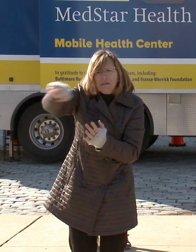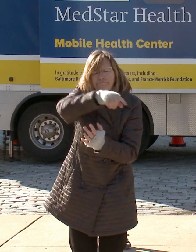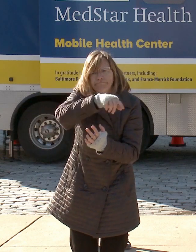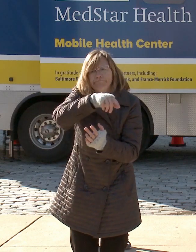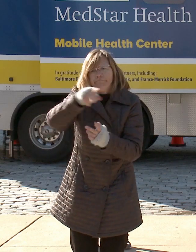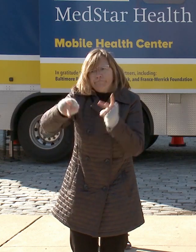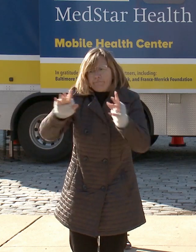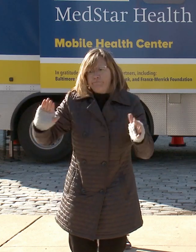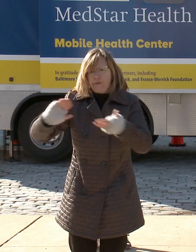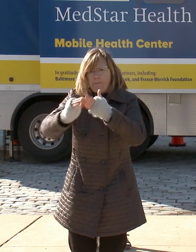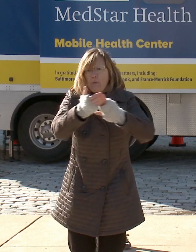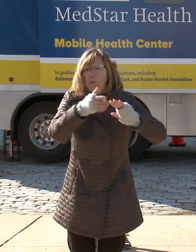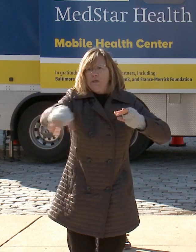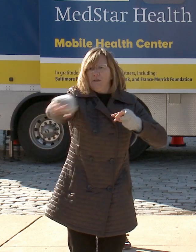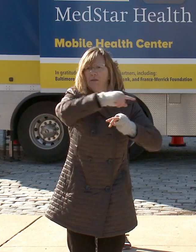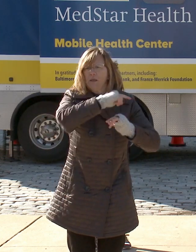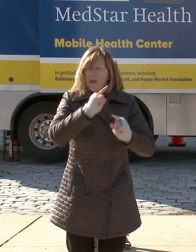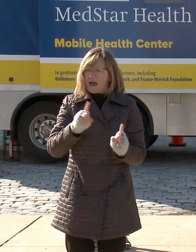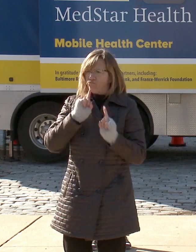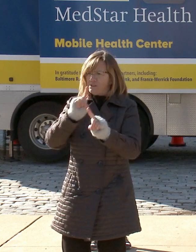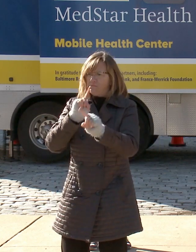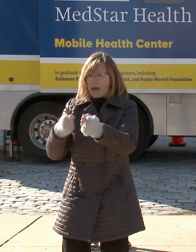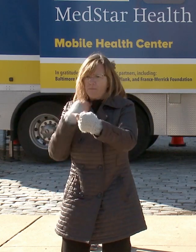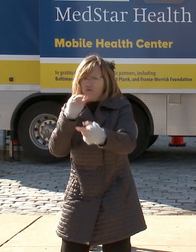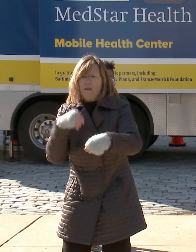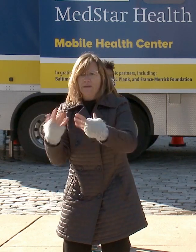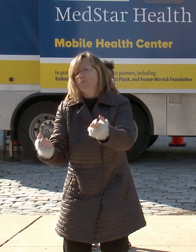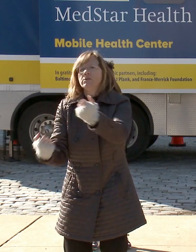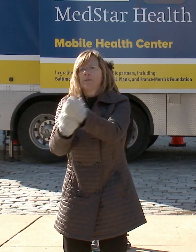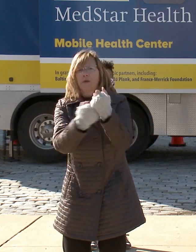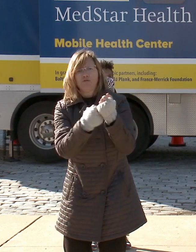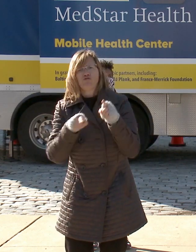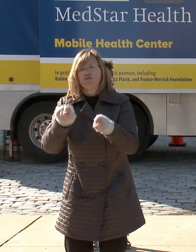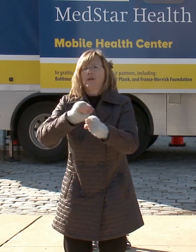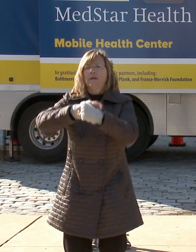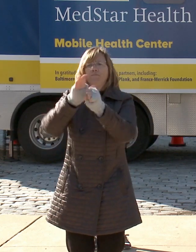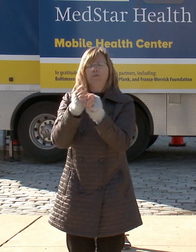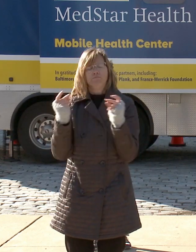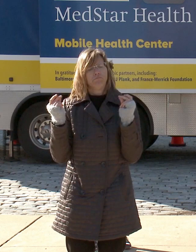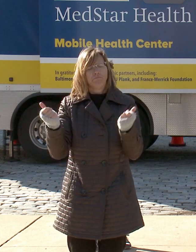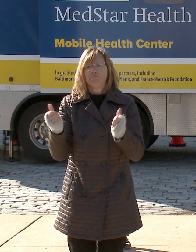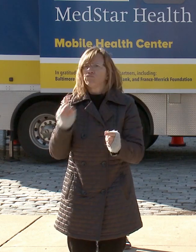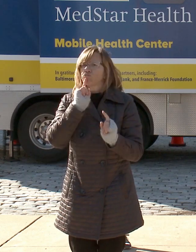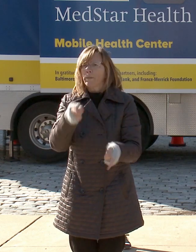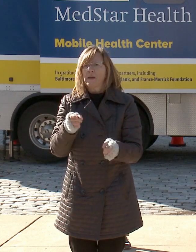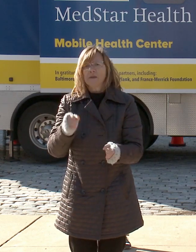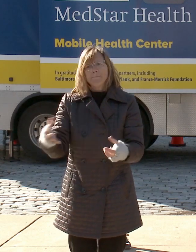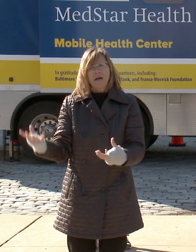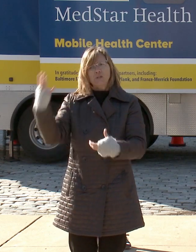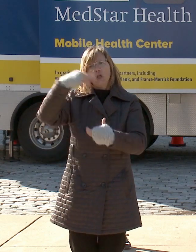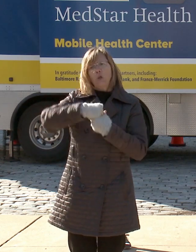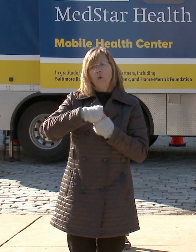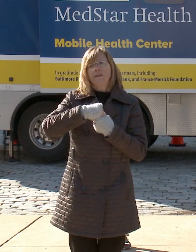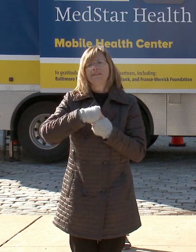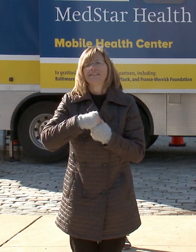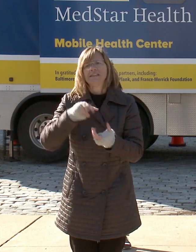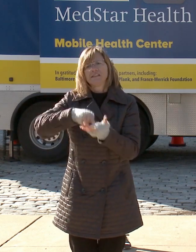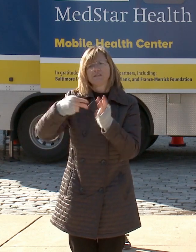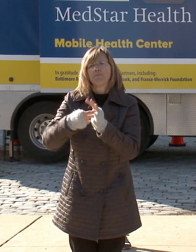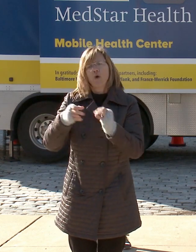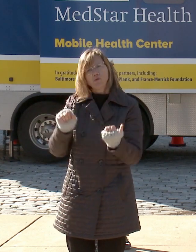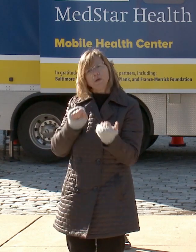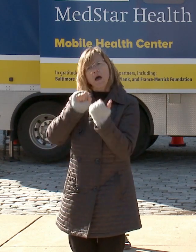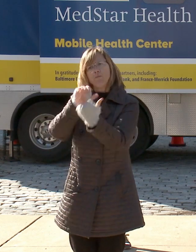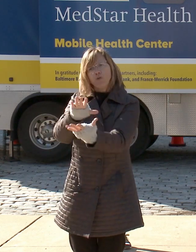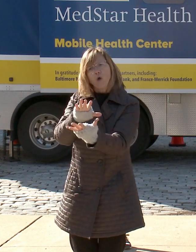our response to eradicate COVID-19 from our communities. This response must include an intentional approach to